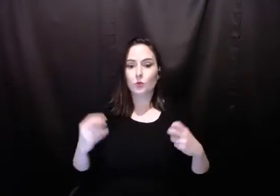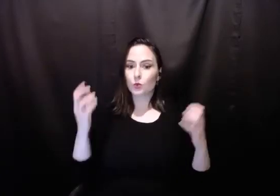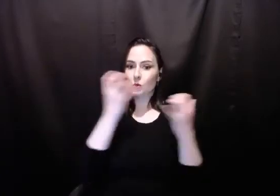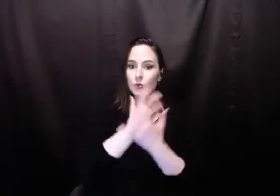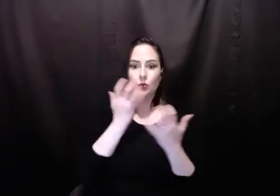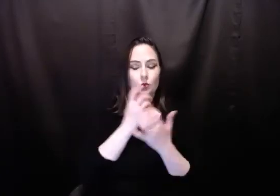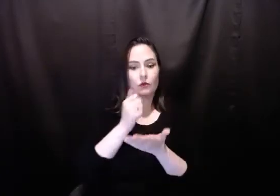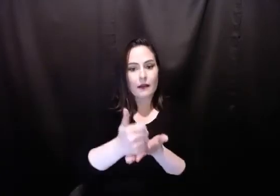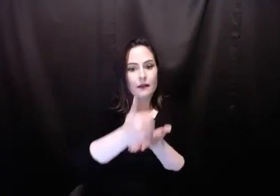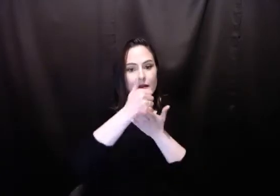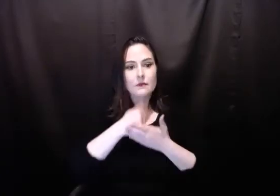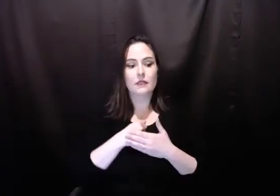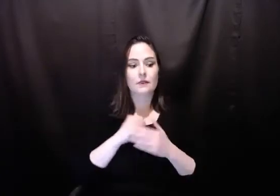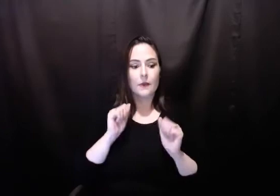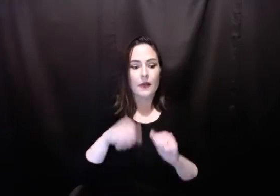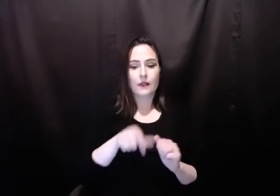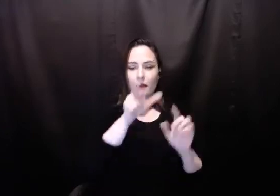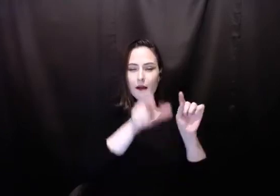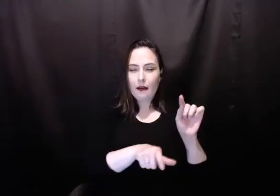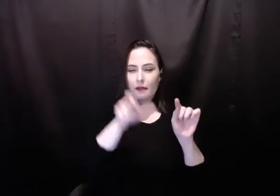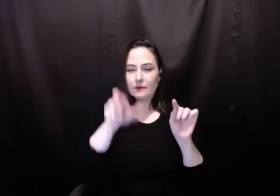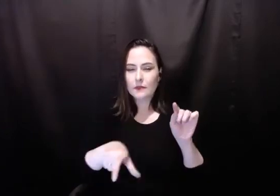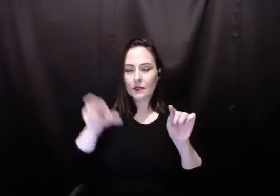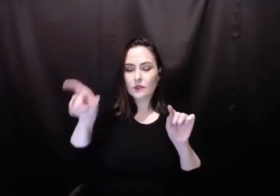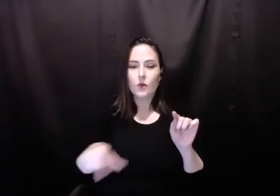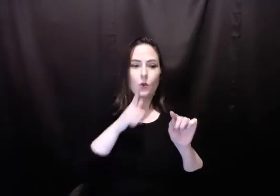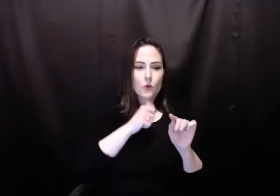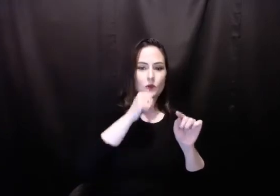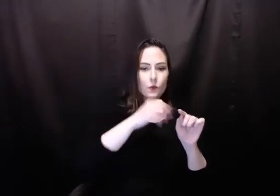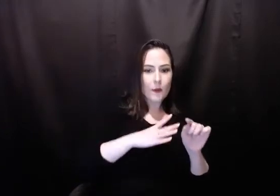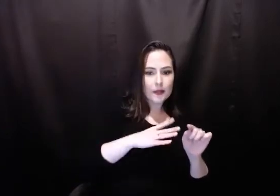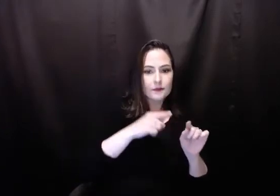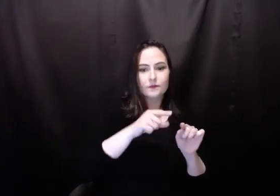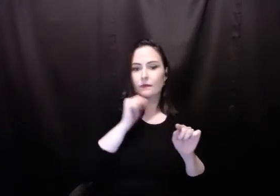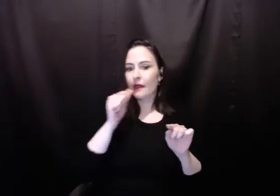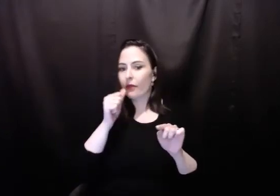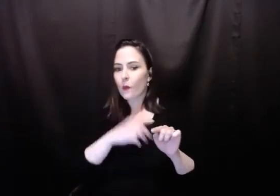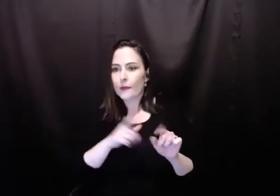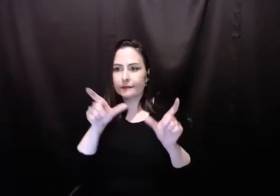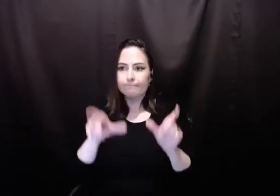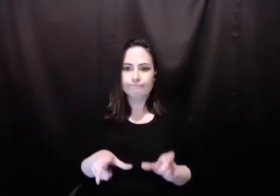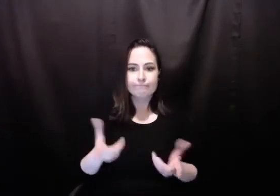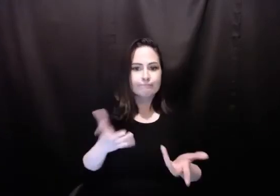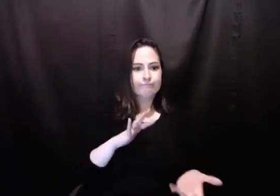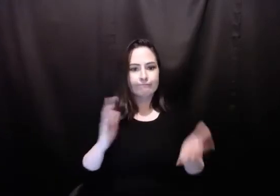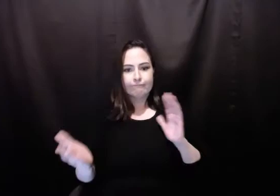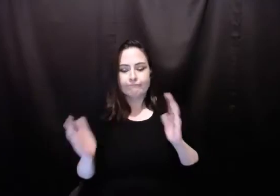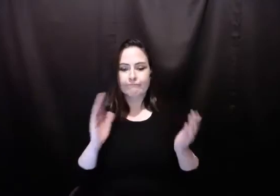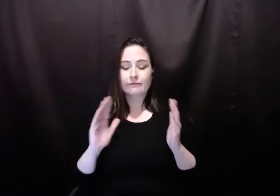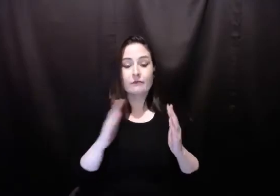mean, it's a part of my personal discipline that I used to. My personal discipline has changed since I can no longer get out in the morning to